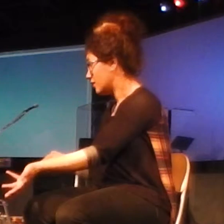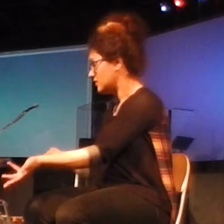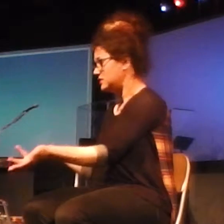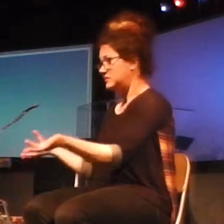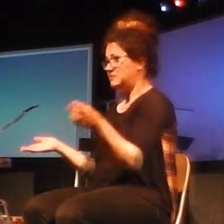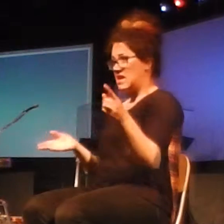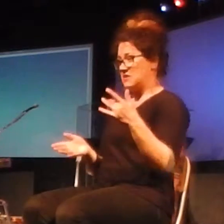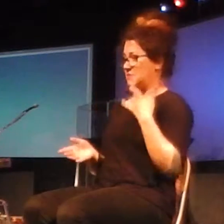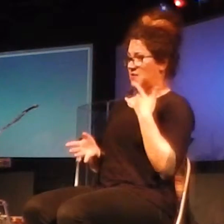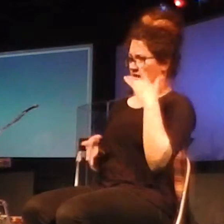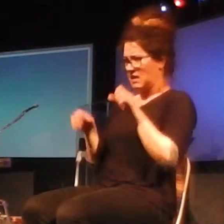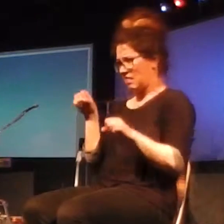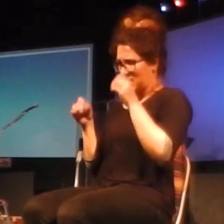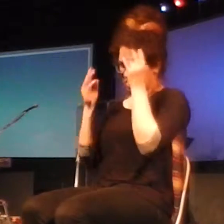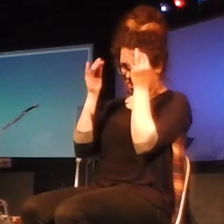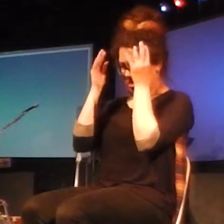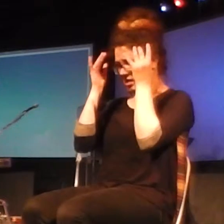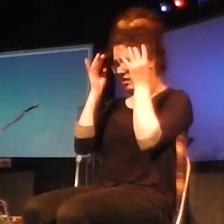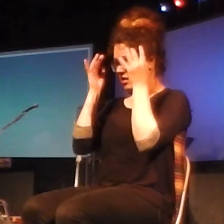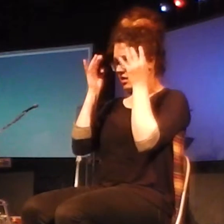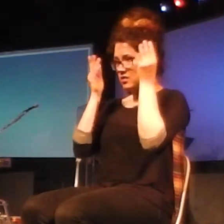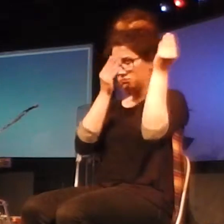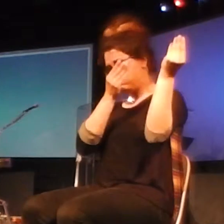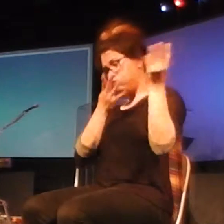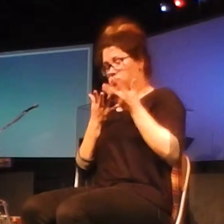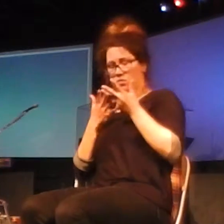been feeling and wrestling with that morning.